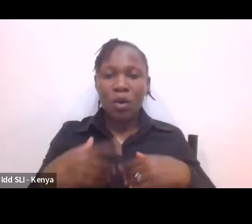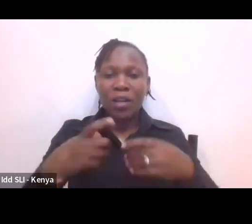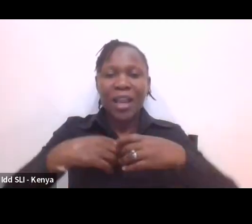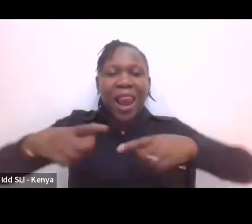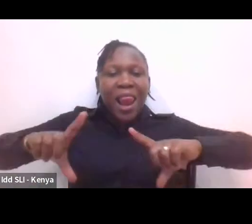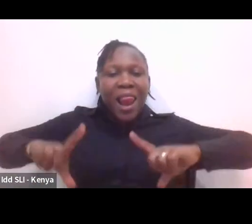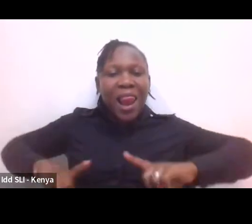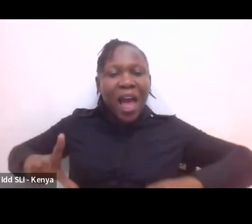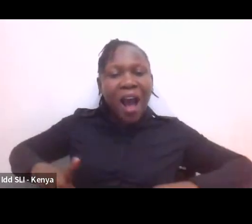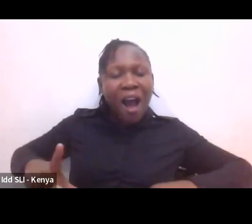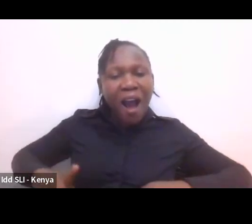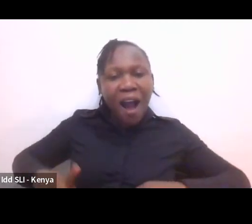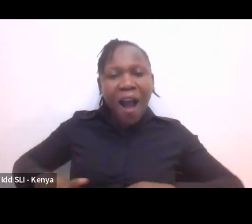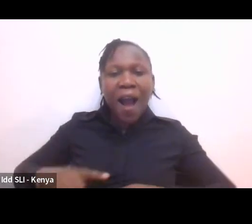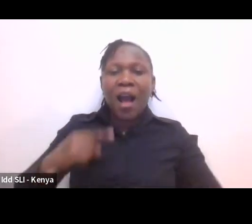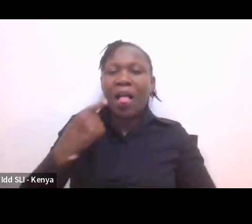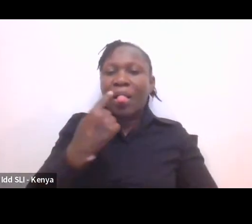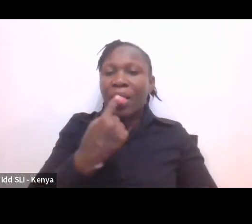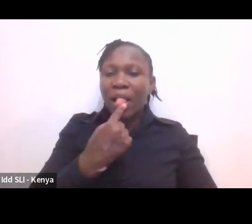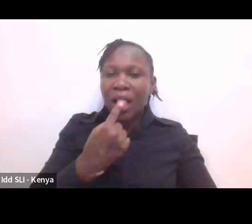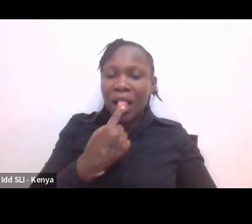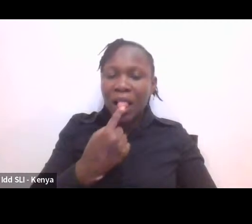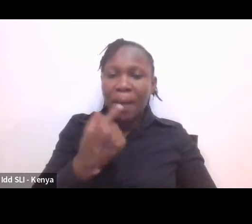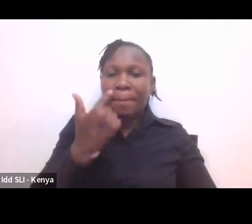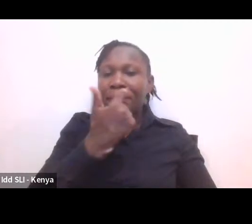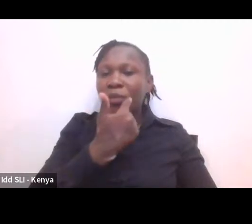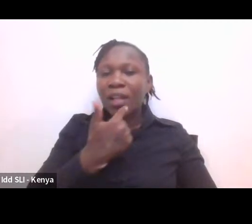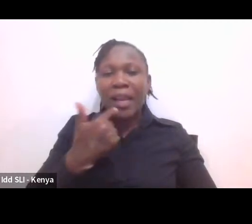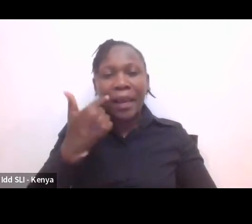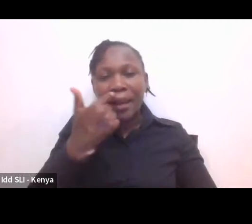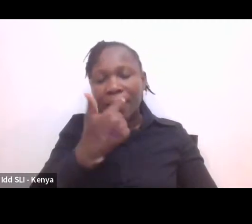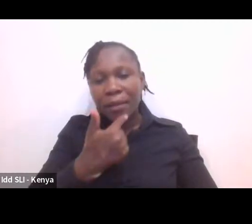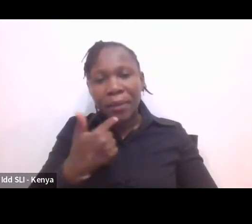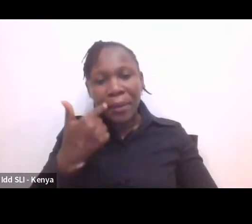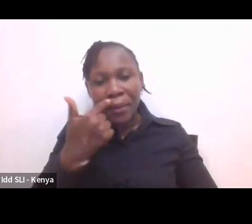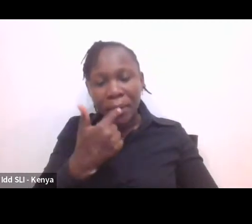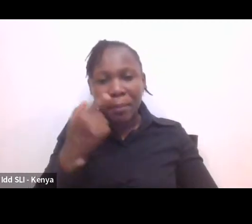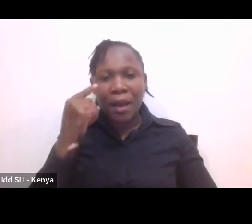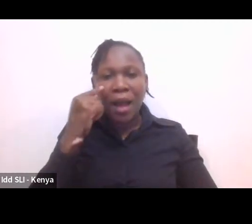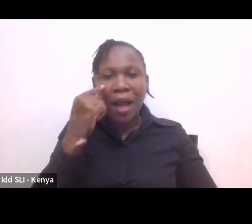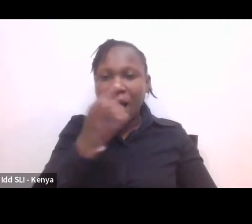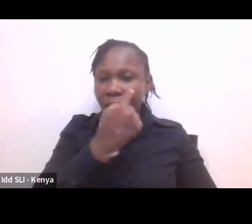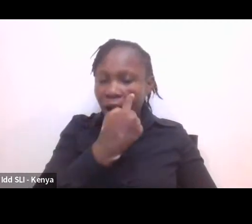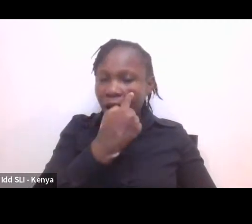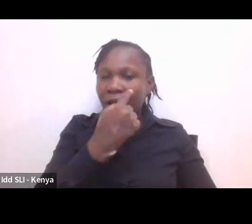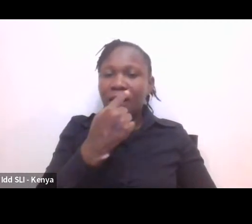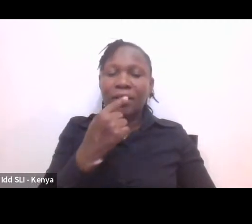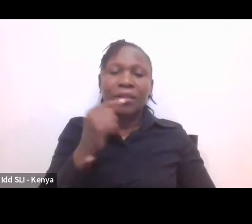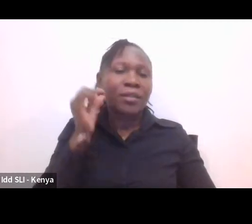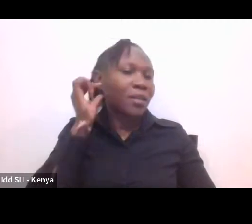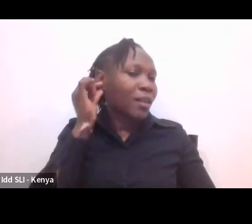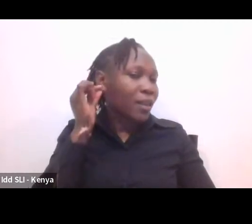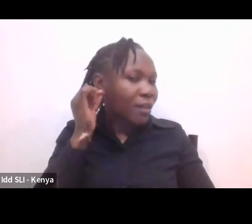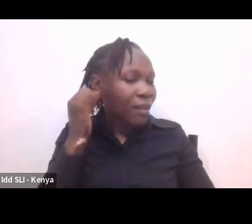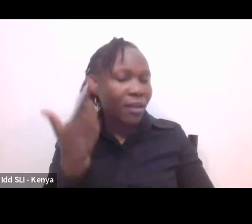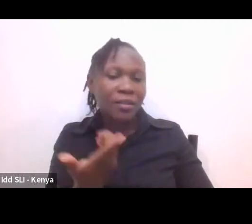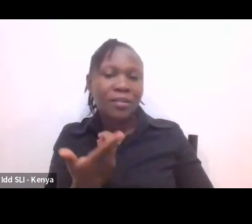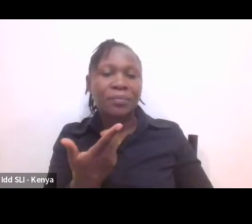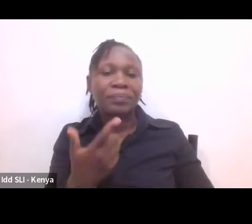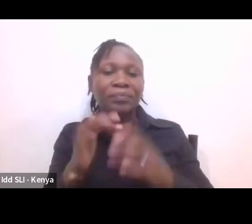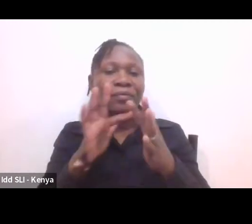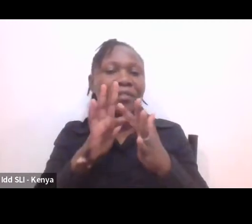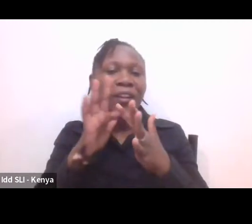the mouth cavity, tongue, lips, ears, eyes, fine motor skills,